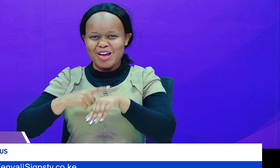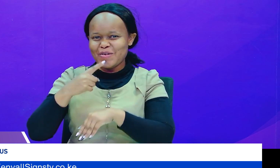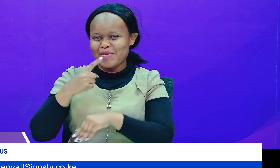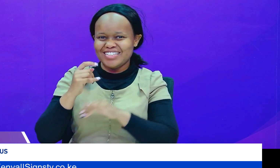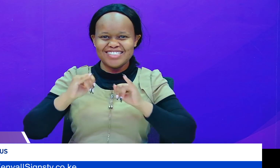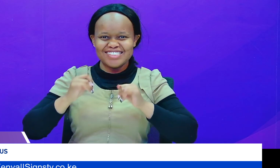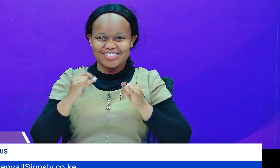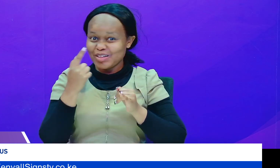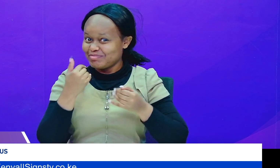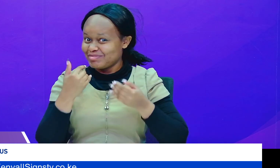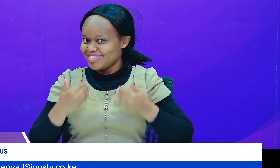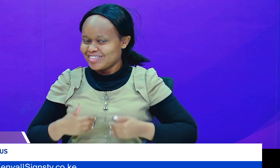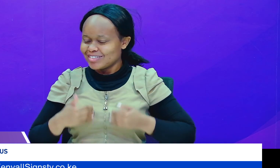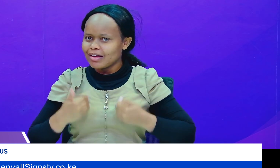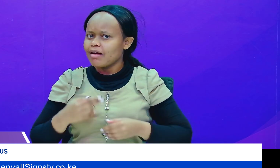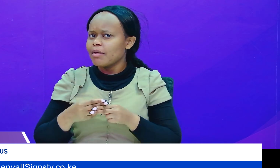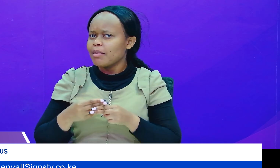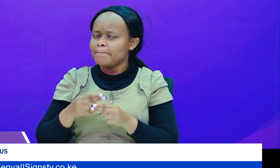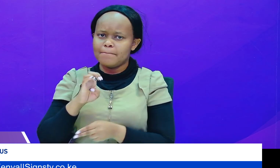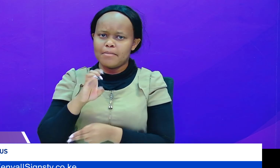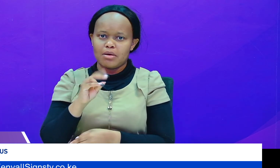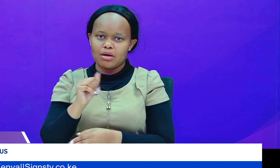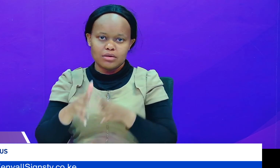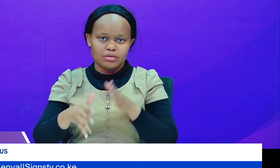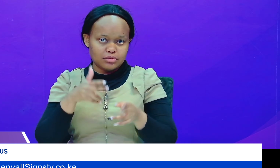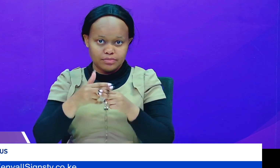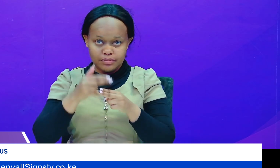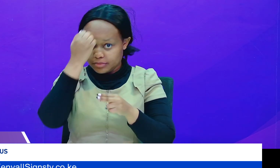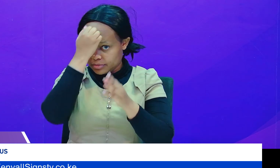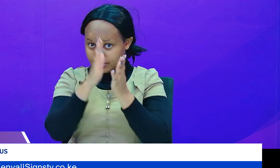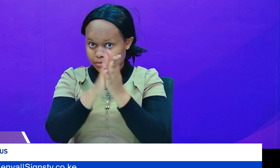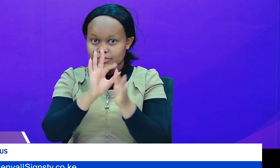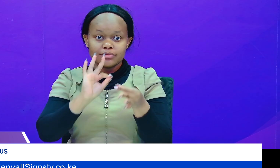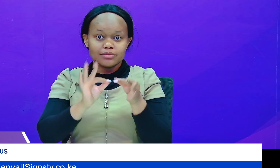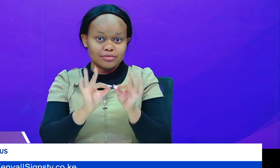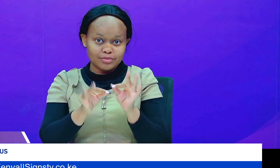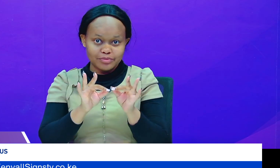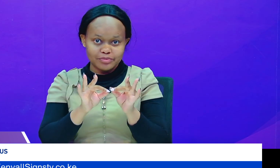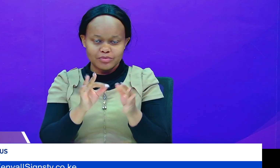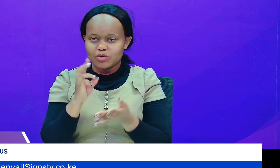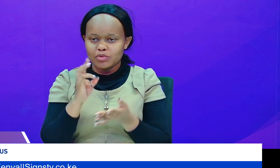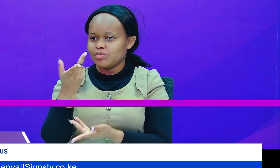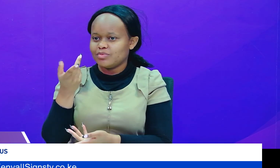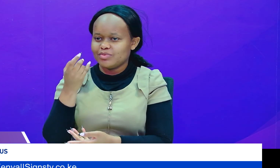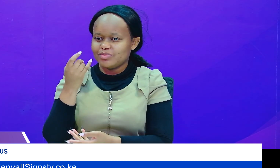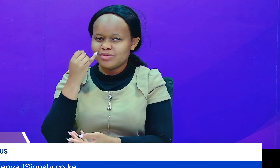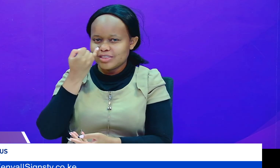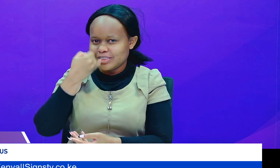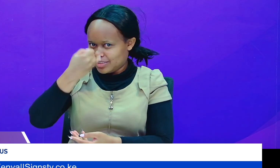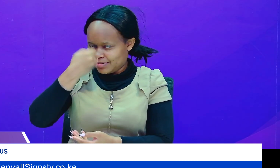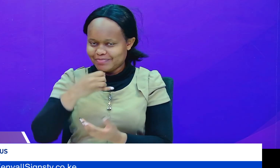Welcome to Science TV 1 p.m. news with me, Edna Kaindi, and my sign language interpreter doing the voicing,